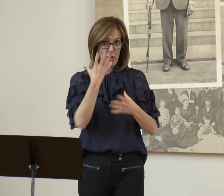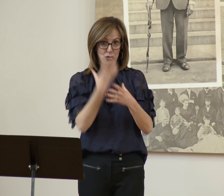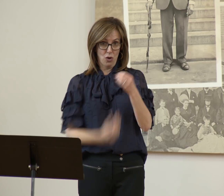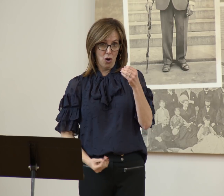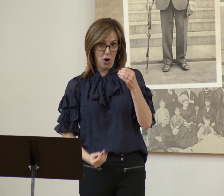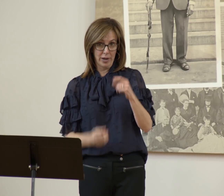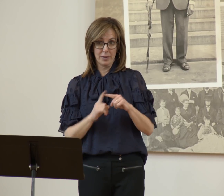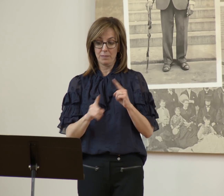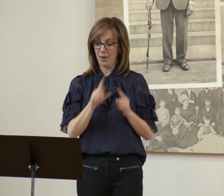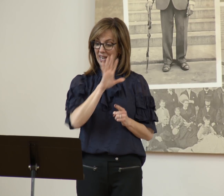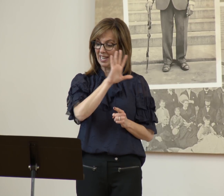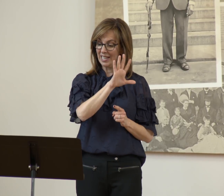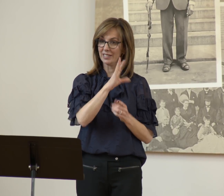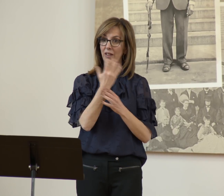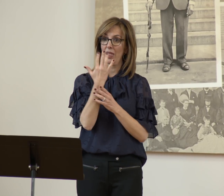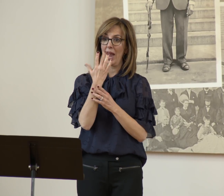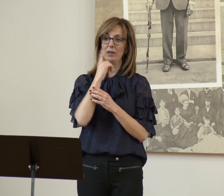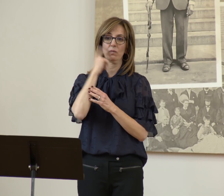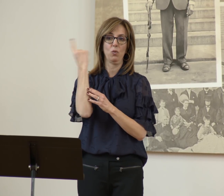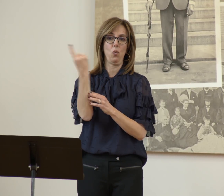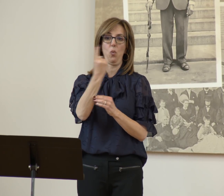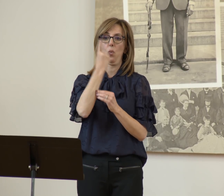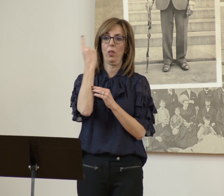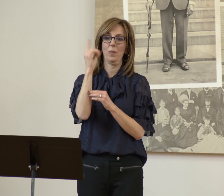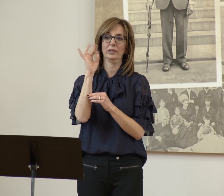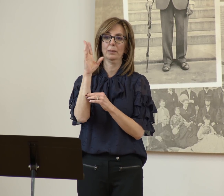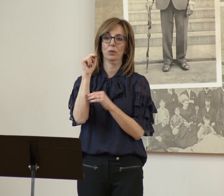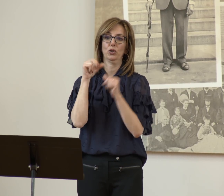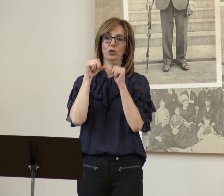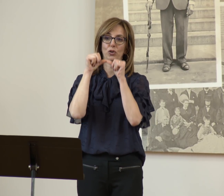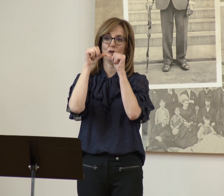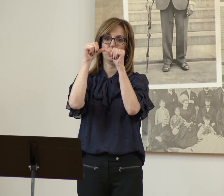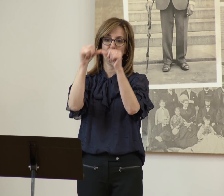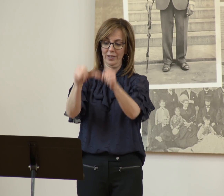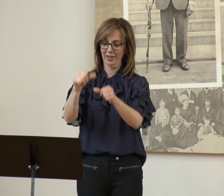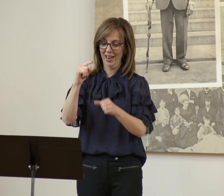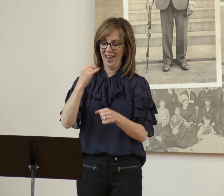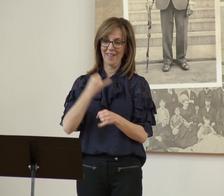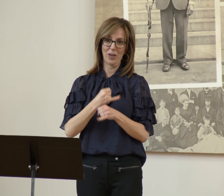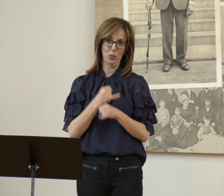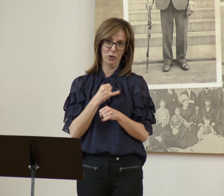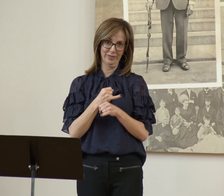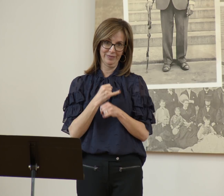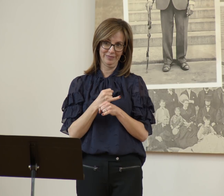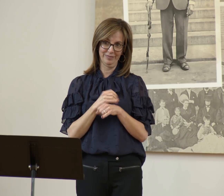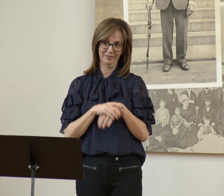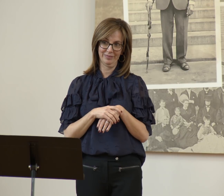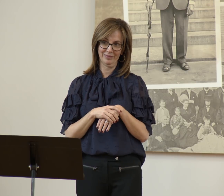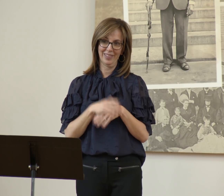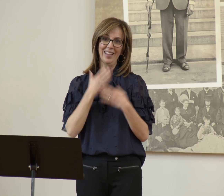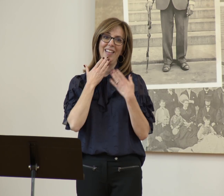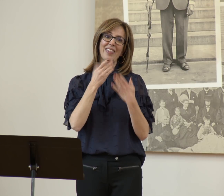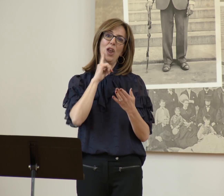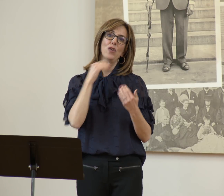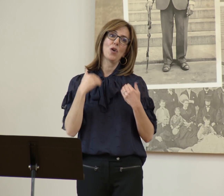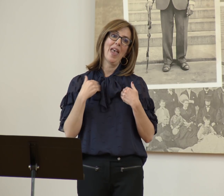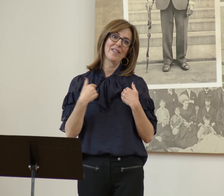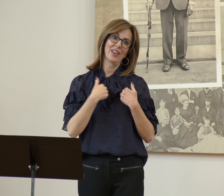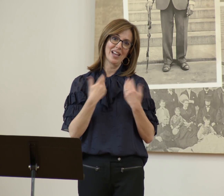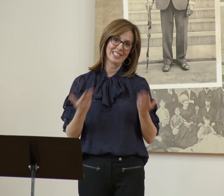again. Physically, he is no longer with us, but his light will always burn very bright at Fanwood.